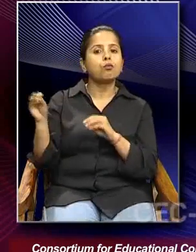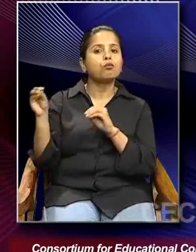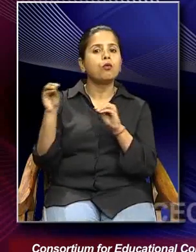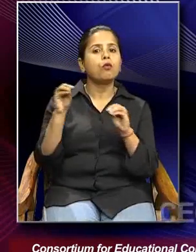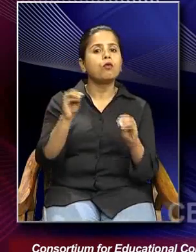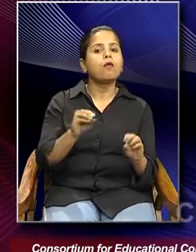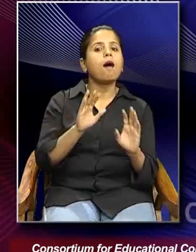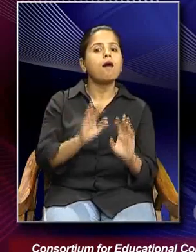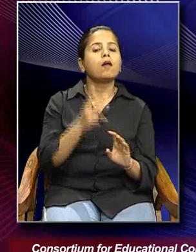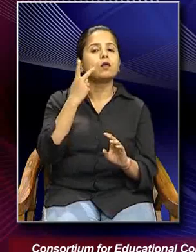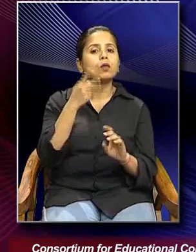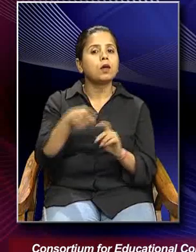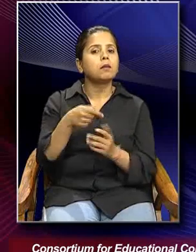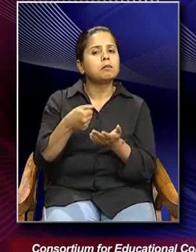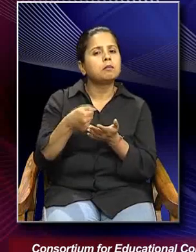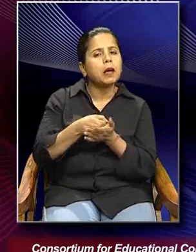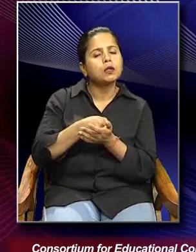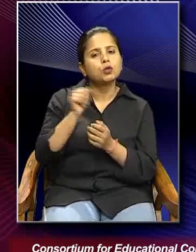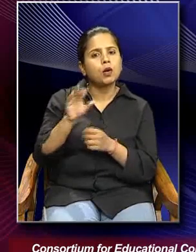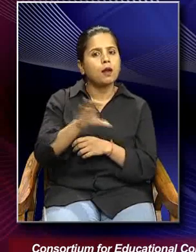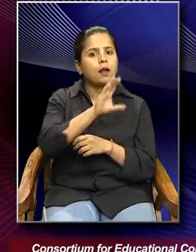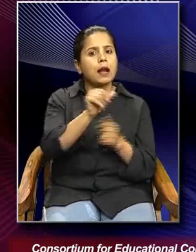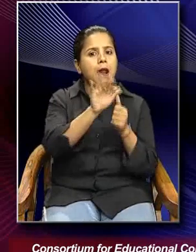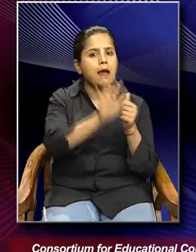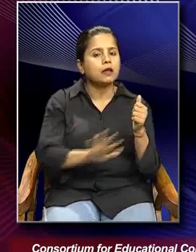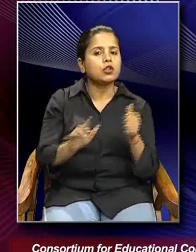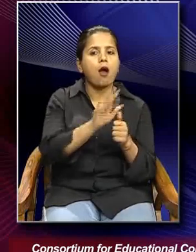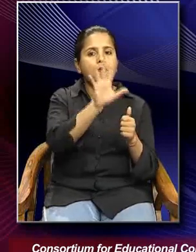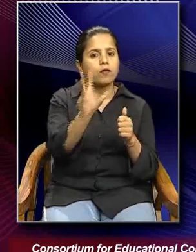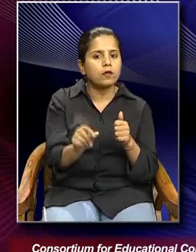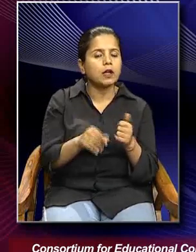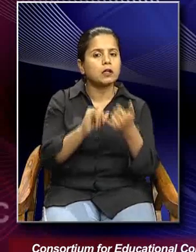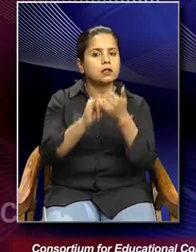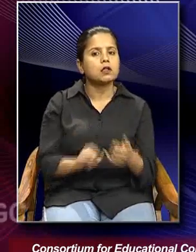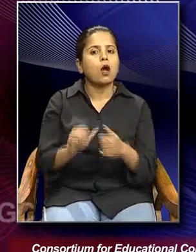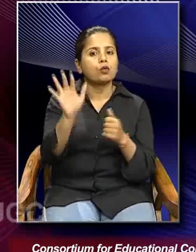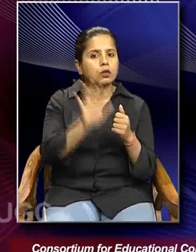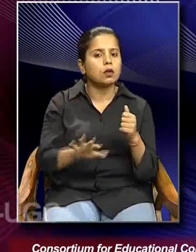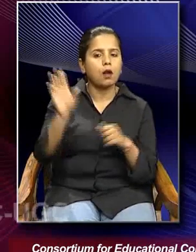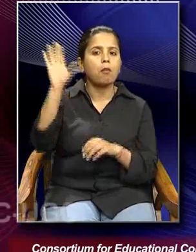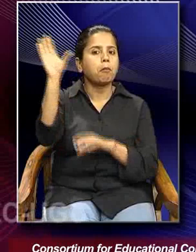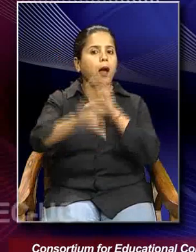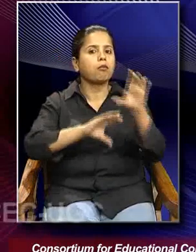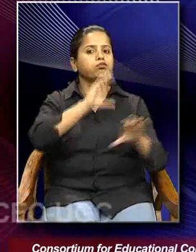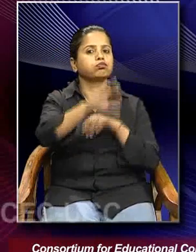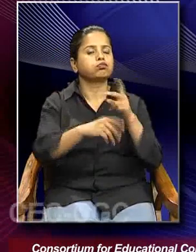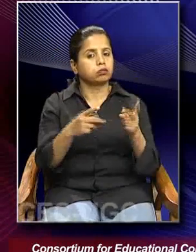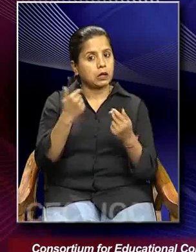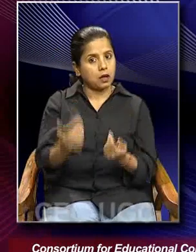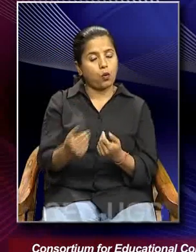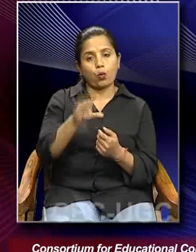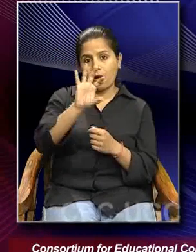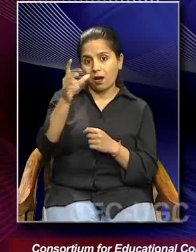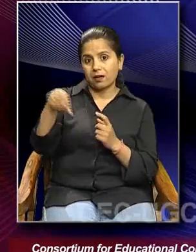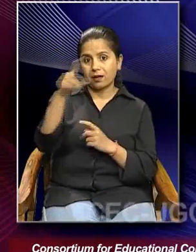and shifting their bases of investment in Asia, in Africa, South Asia. So these are countries and these are places